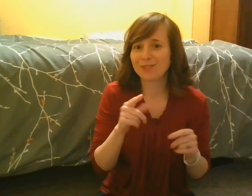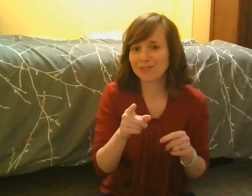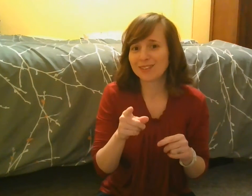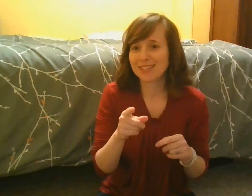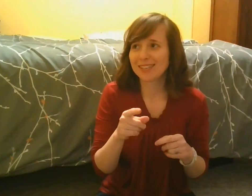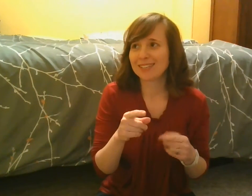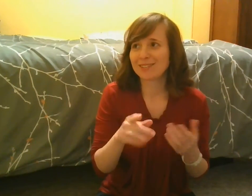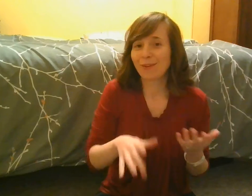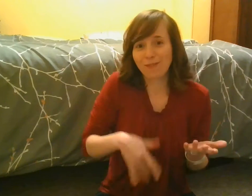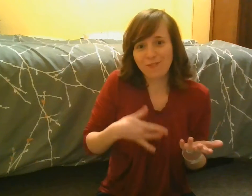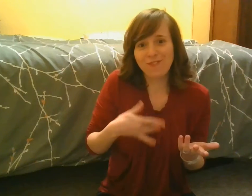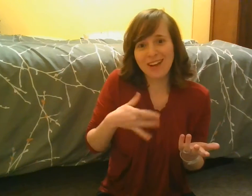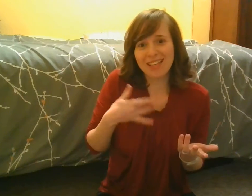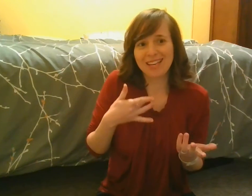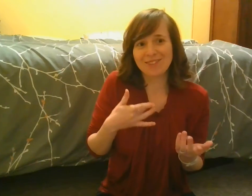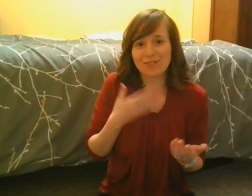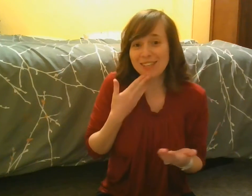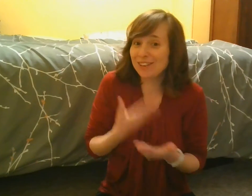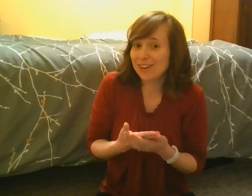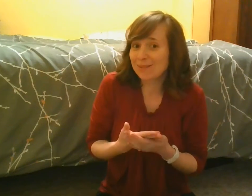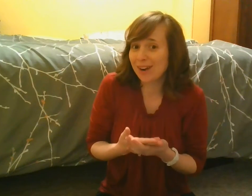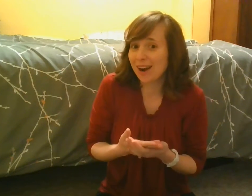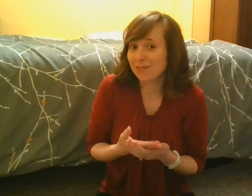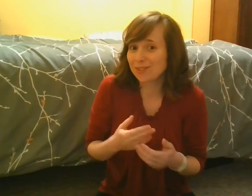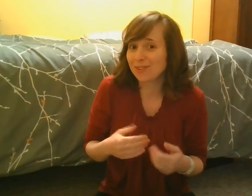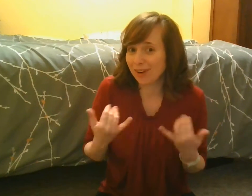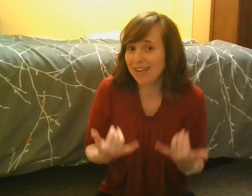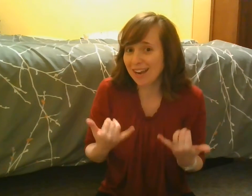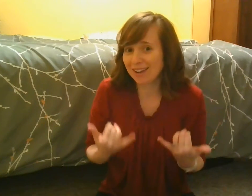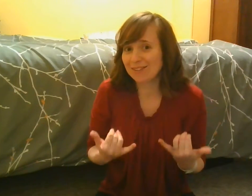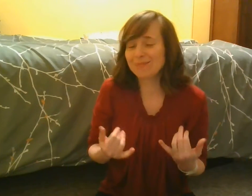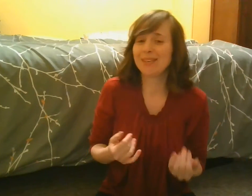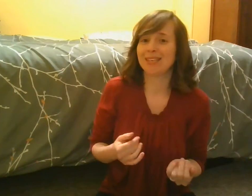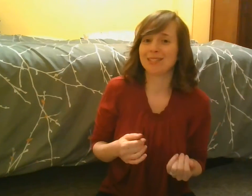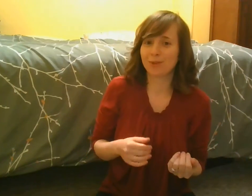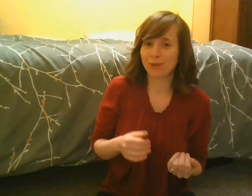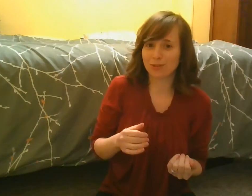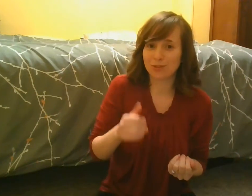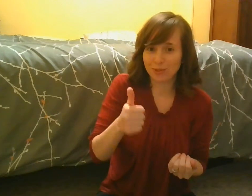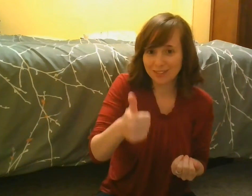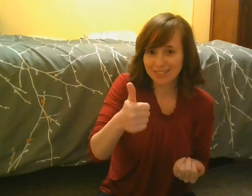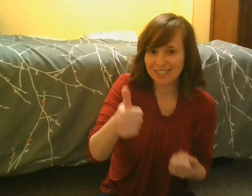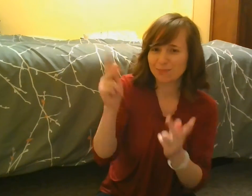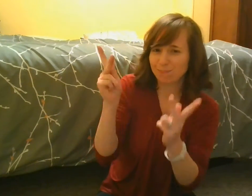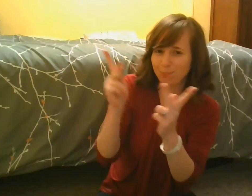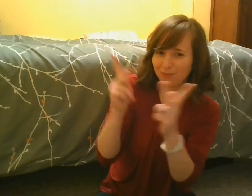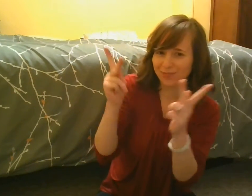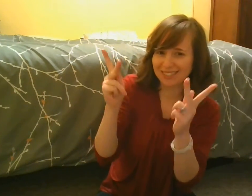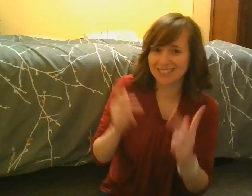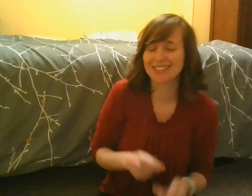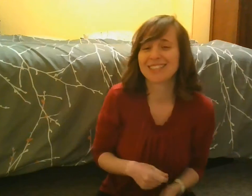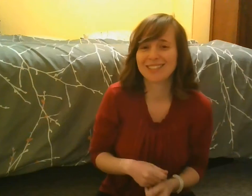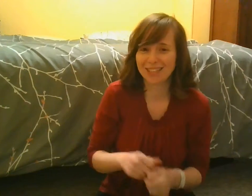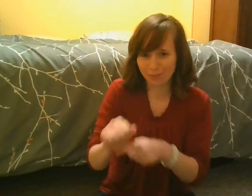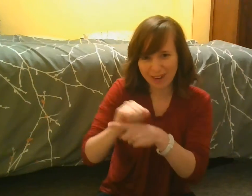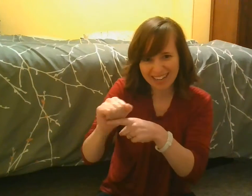you are feeling really good about how we're doing right now, because what you're doing is perfect, that you're